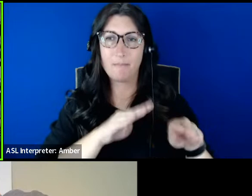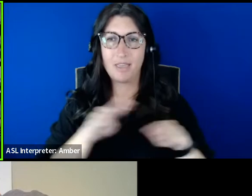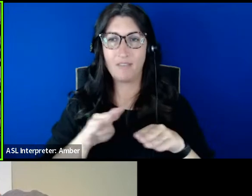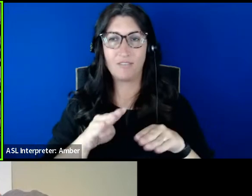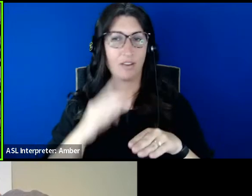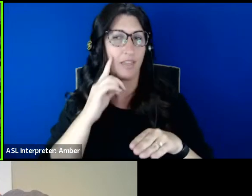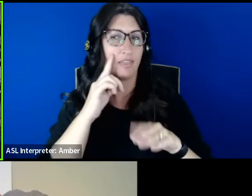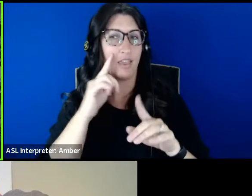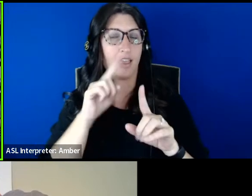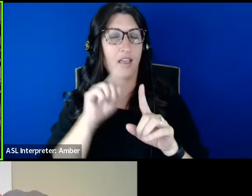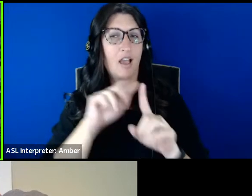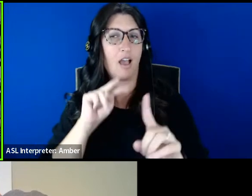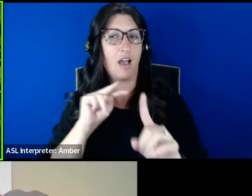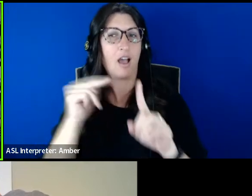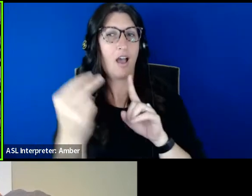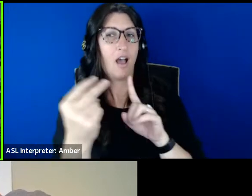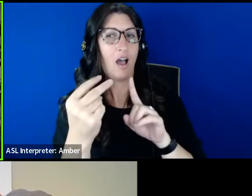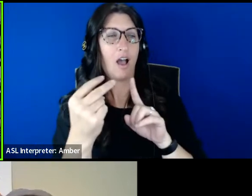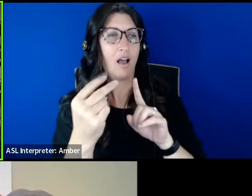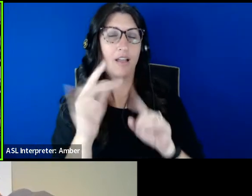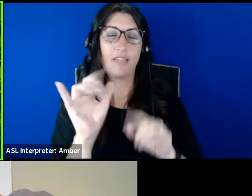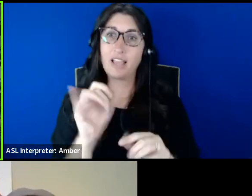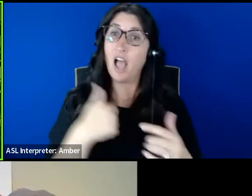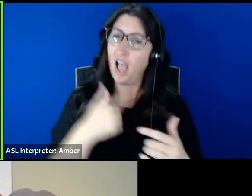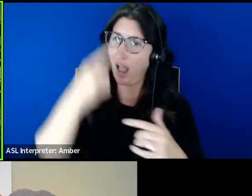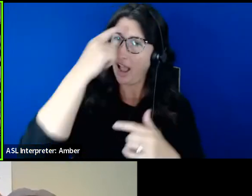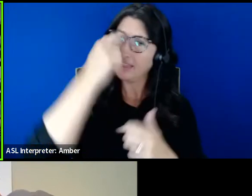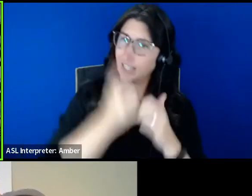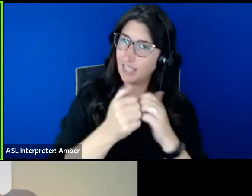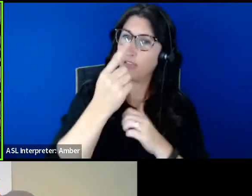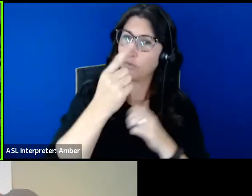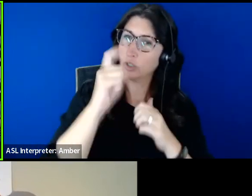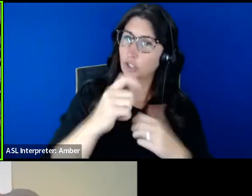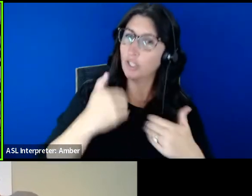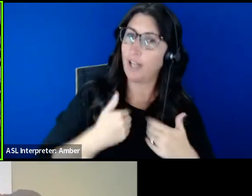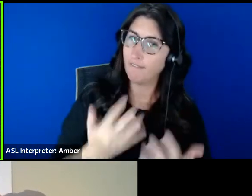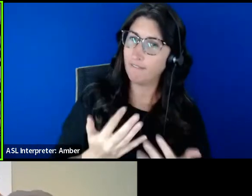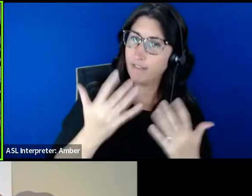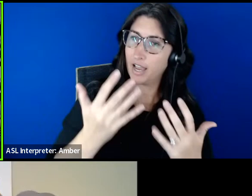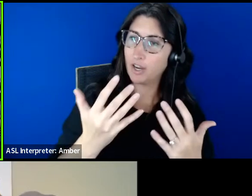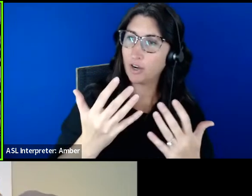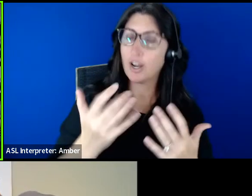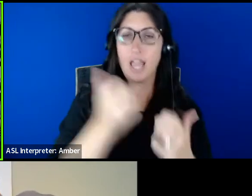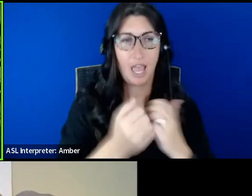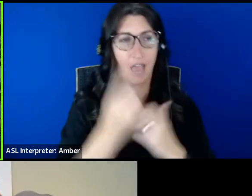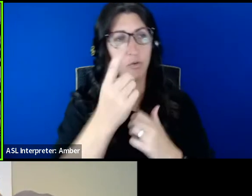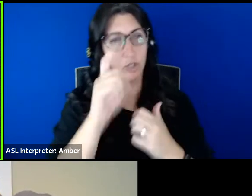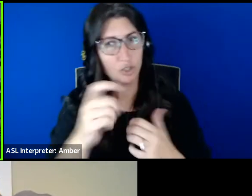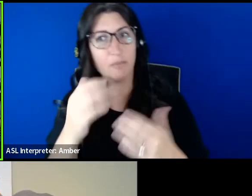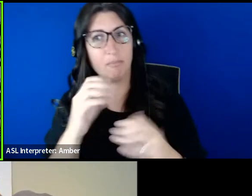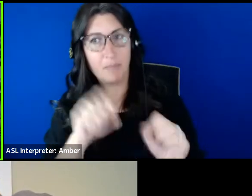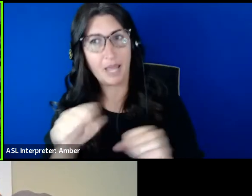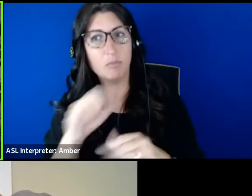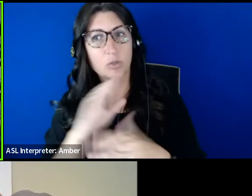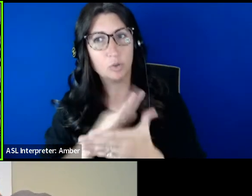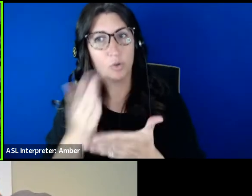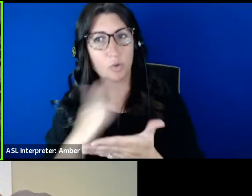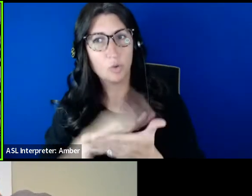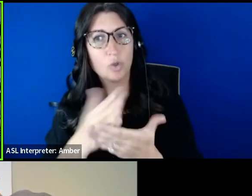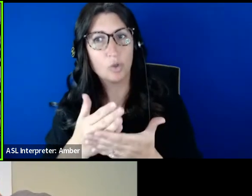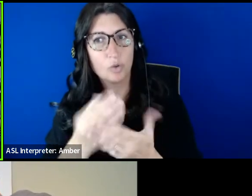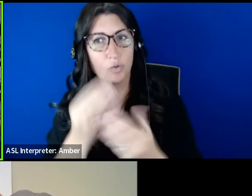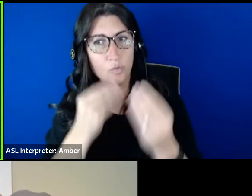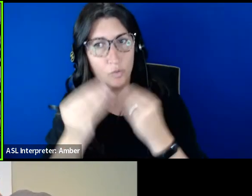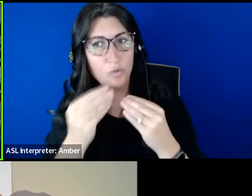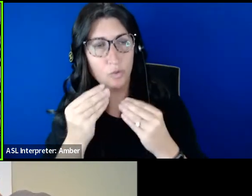do things. I think fire should be shared with everyone so everyone can have cooked food. It shouldn't be only for certain people, right? And so I